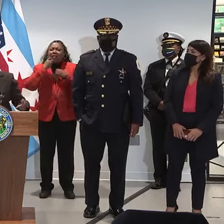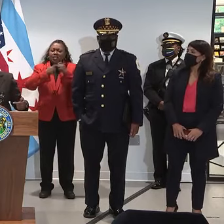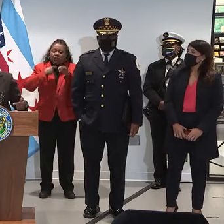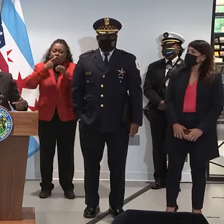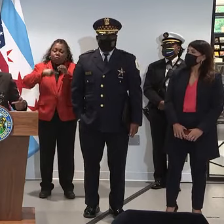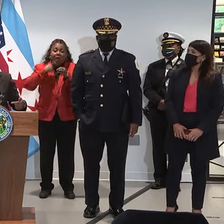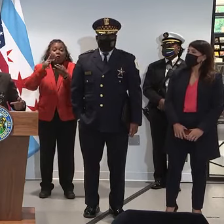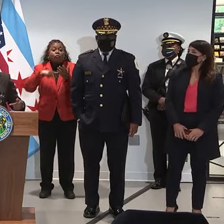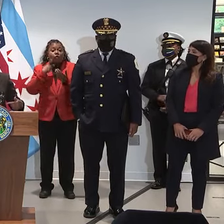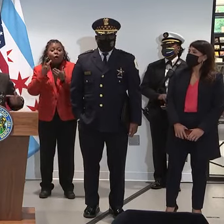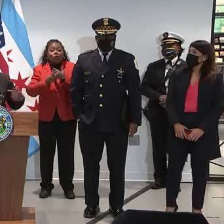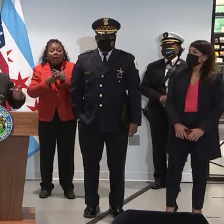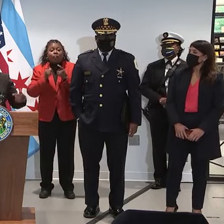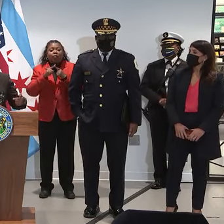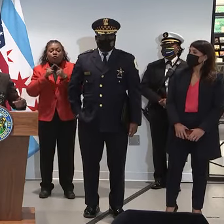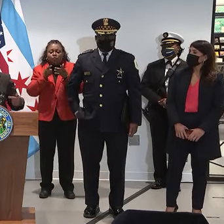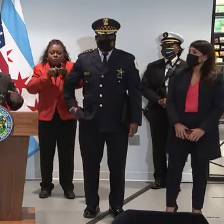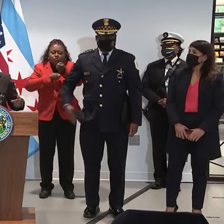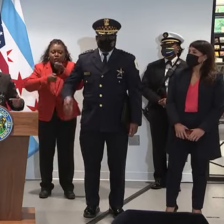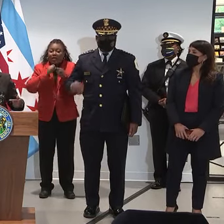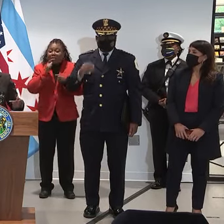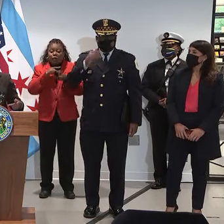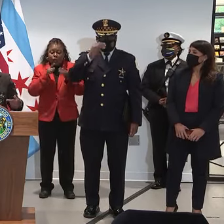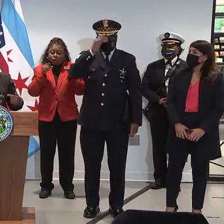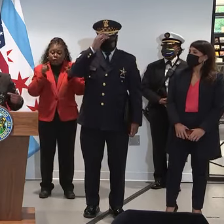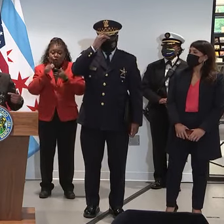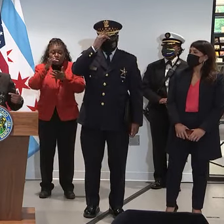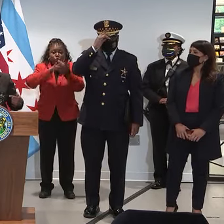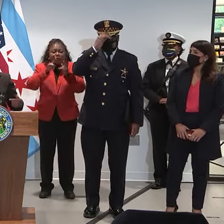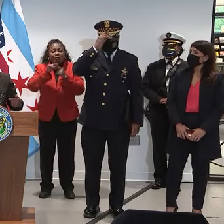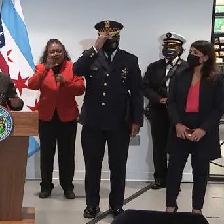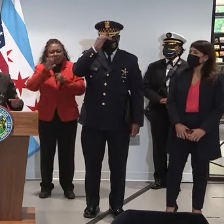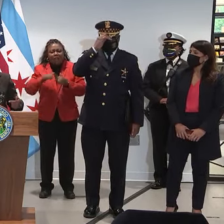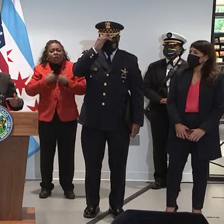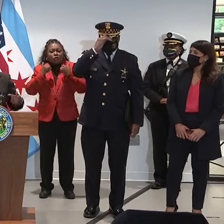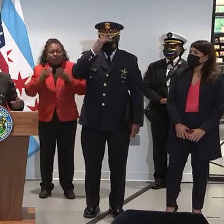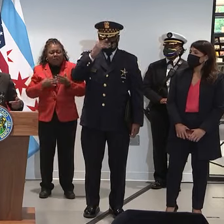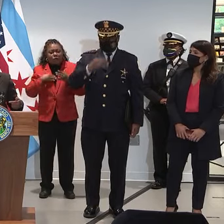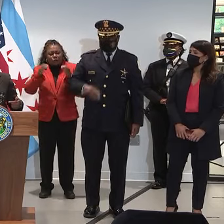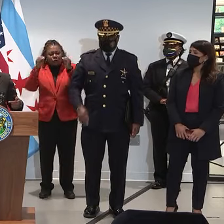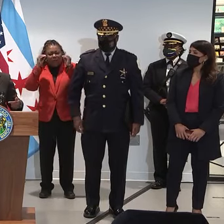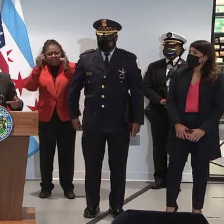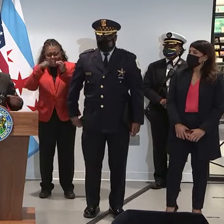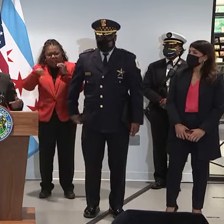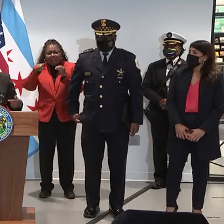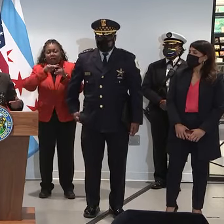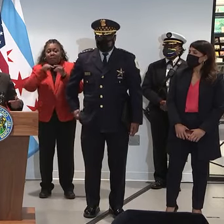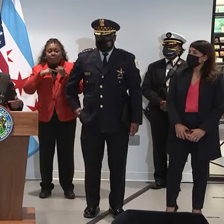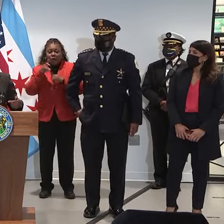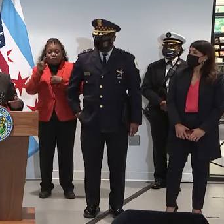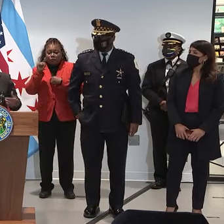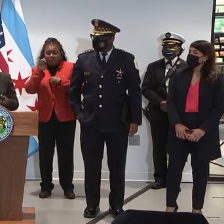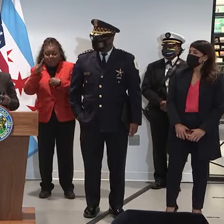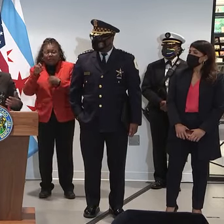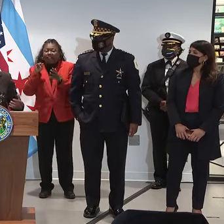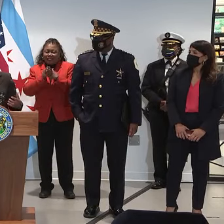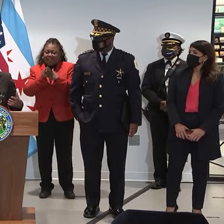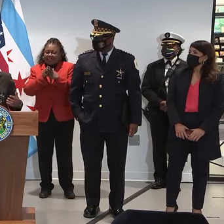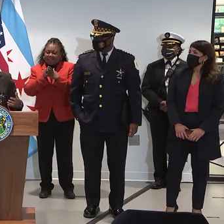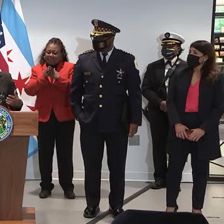year-round programming to draw not only tourists, but Chicago residents to educate them about DeSable.